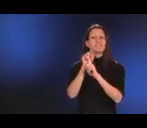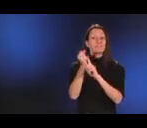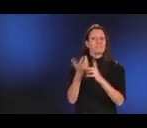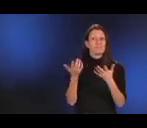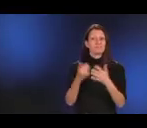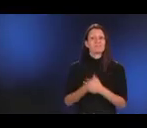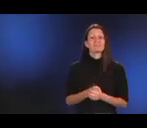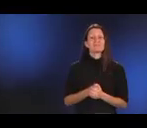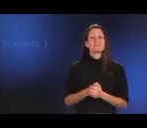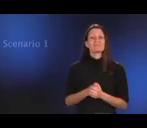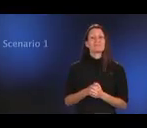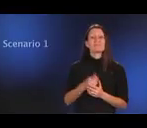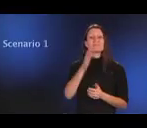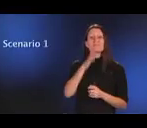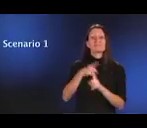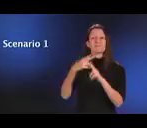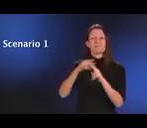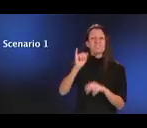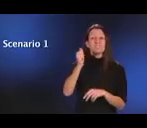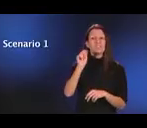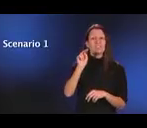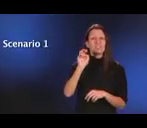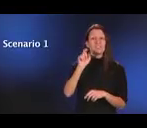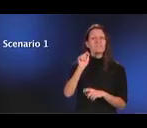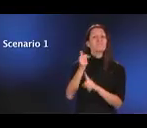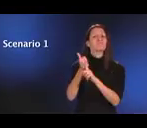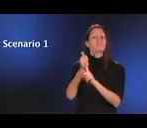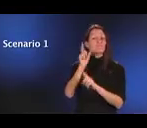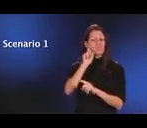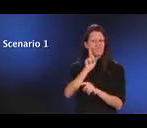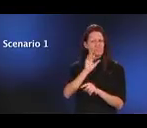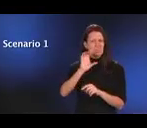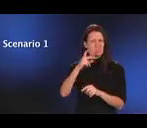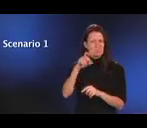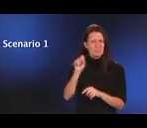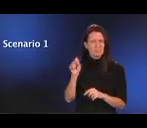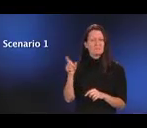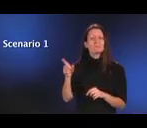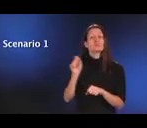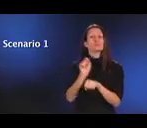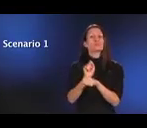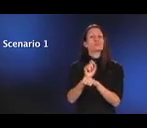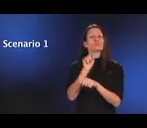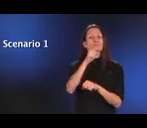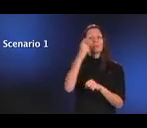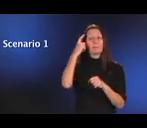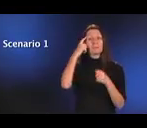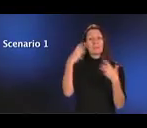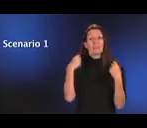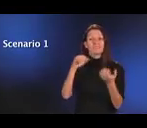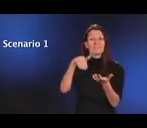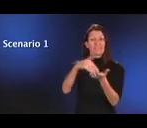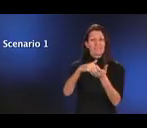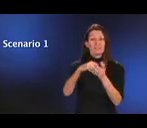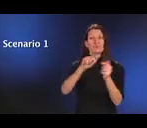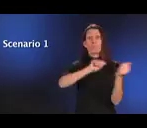Scenario 1. Janet is a deaf peer support specialist. She works at a mental health center. All